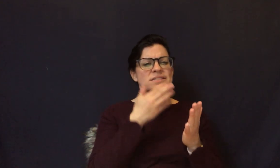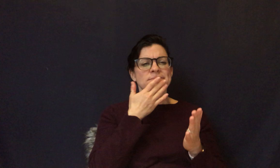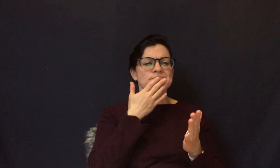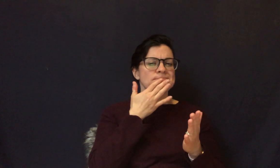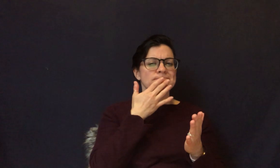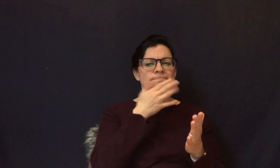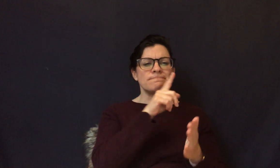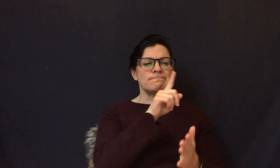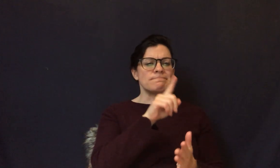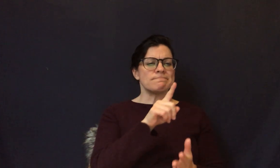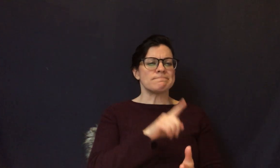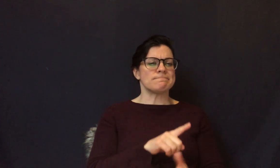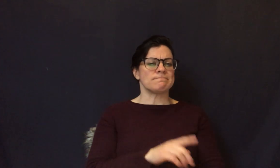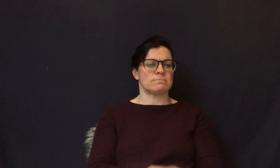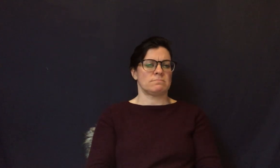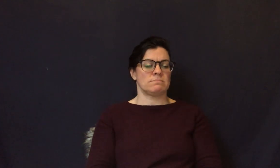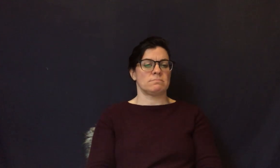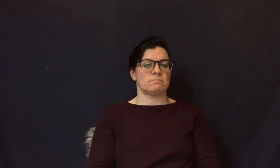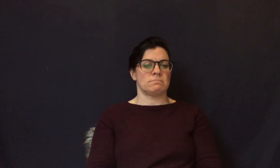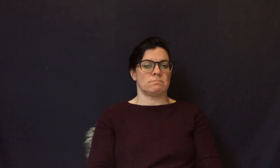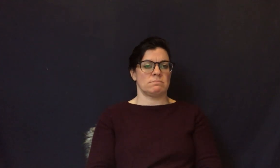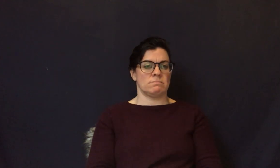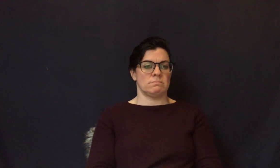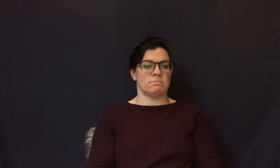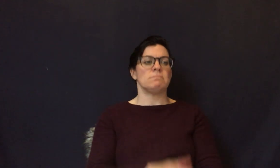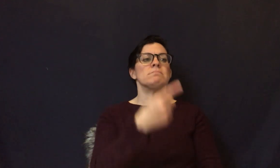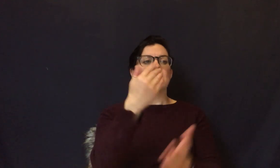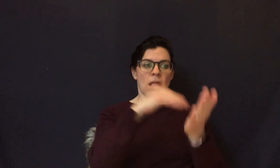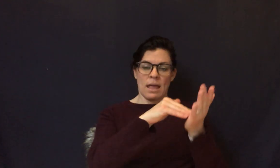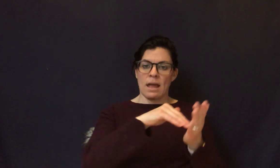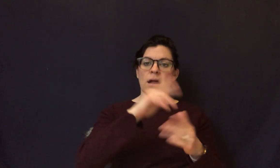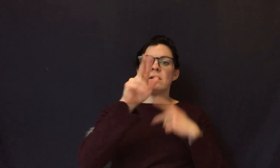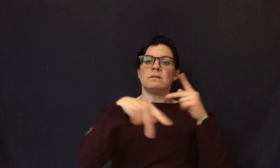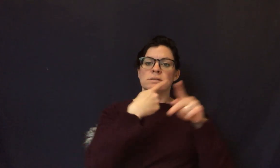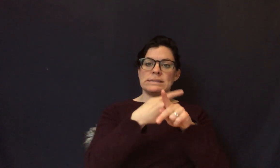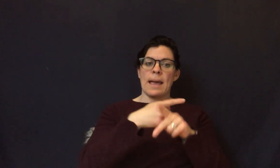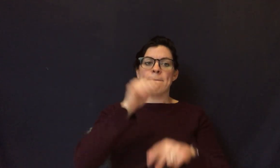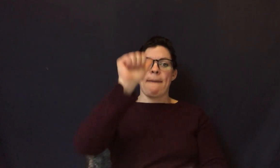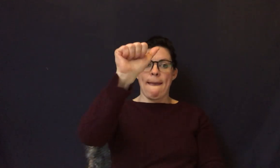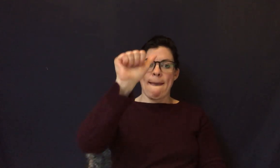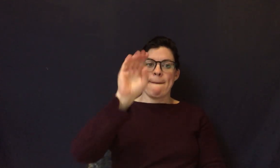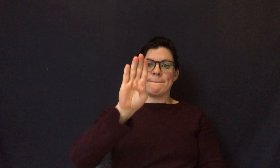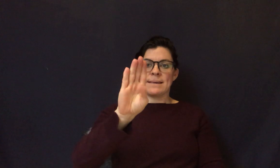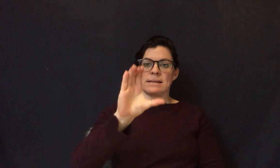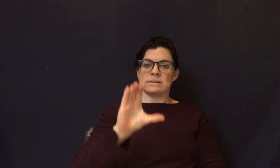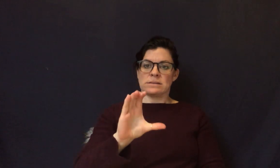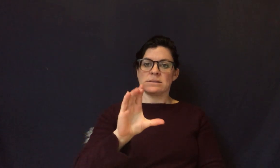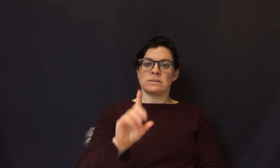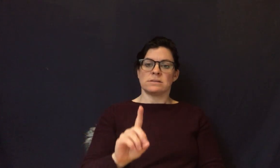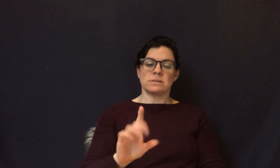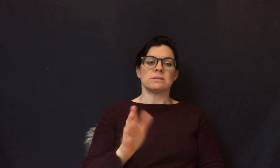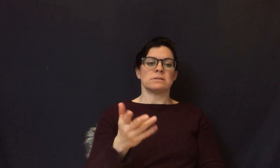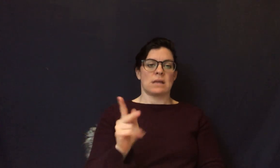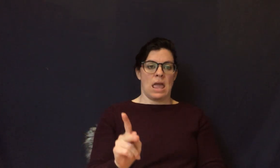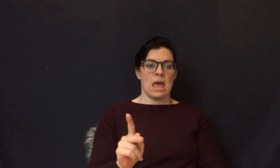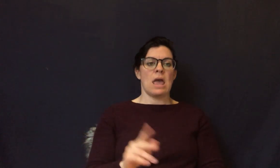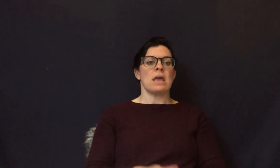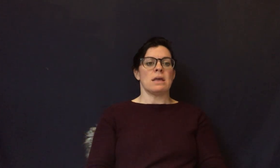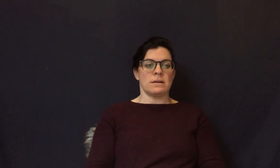right? Trash fire, gasoline fire, electrical fire. Class D fire is